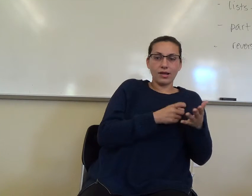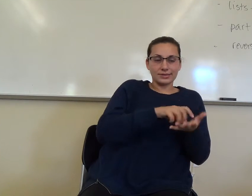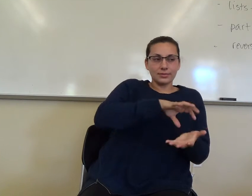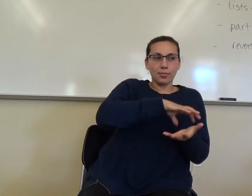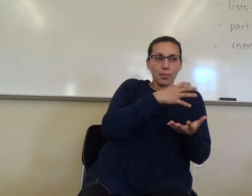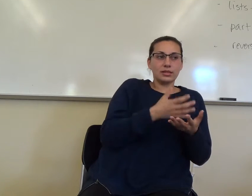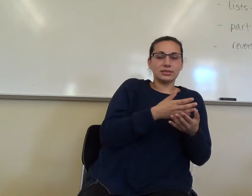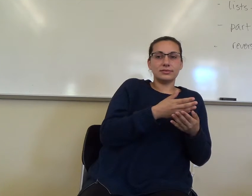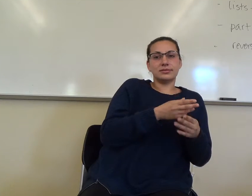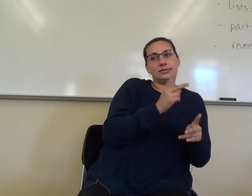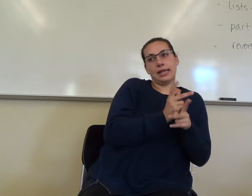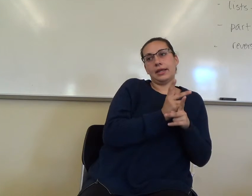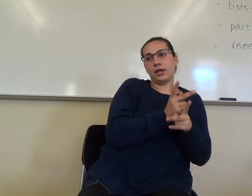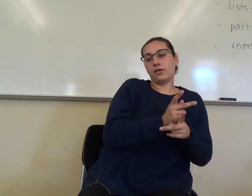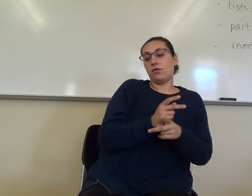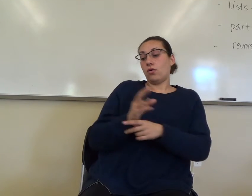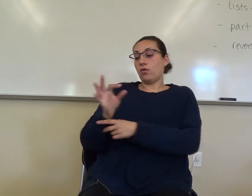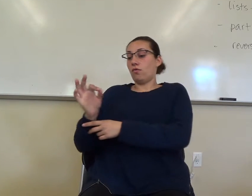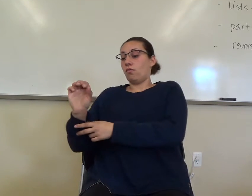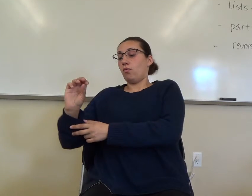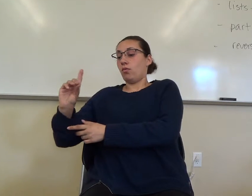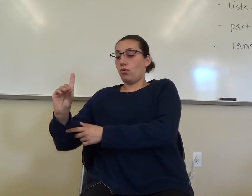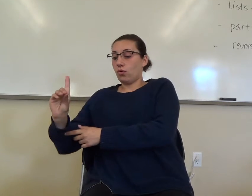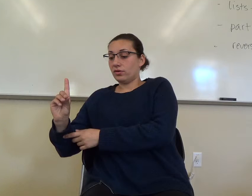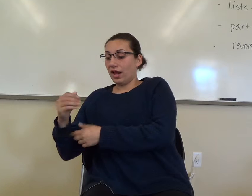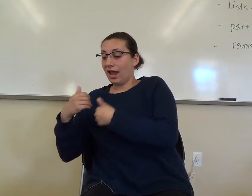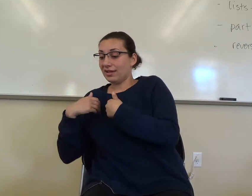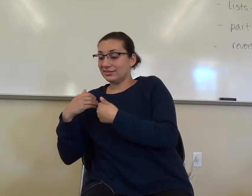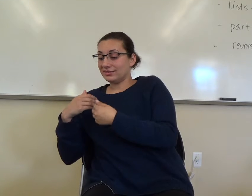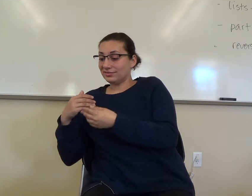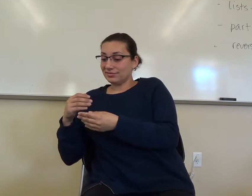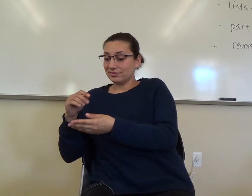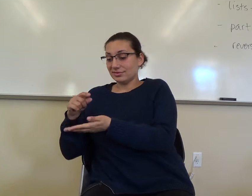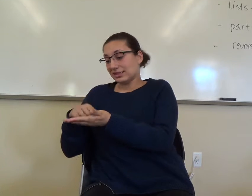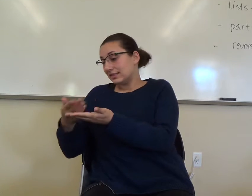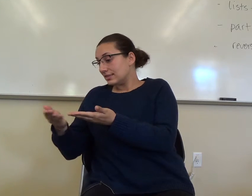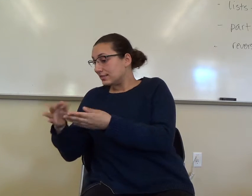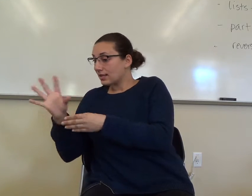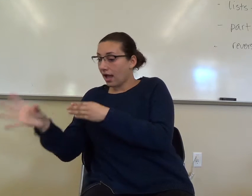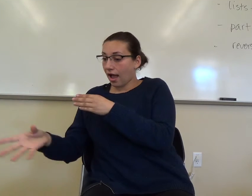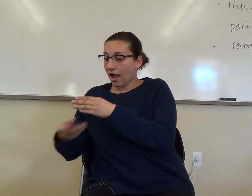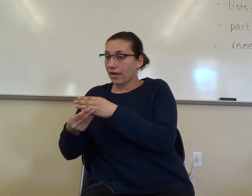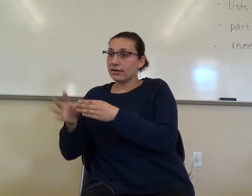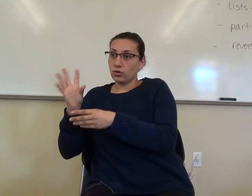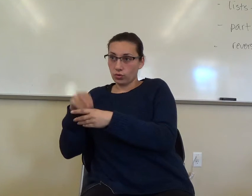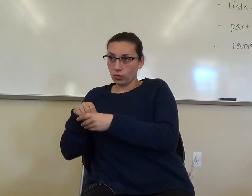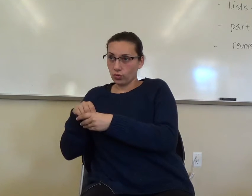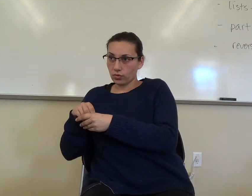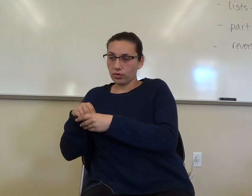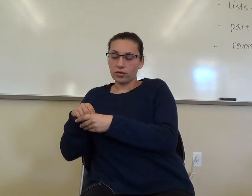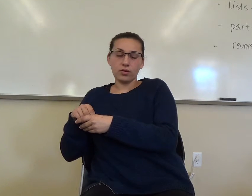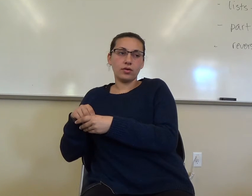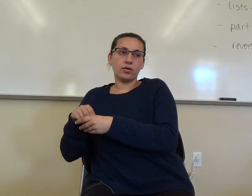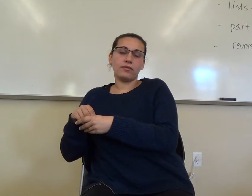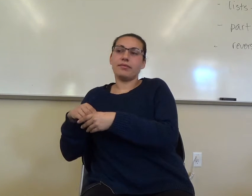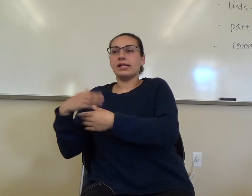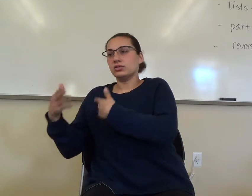this mileage, has these extras, costs this much in maintenance. Then your conclusion somewhere is, so you can see